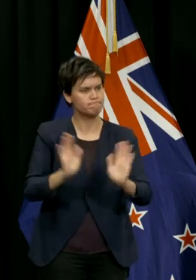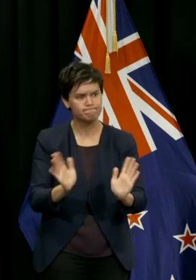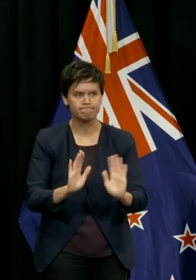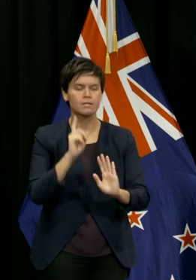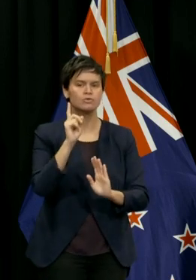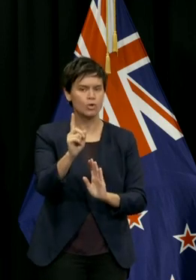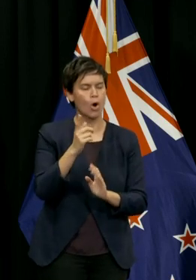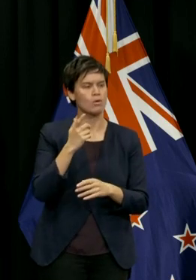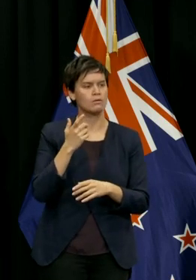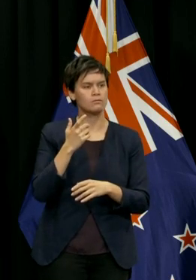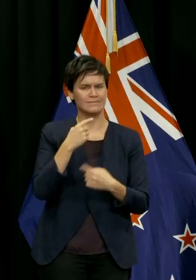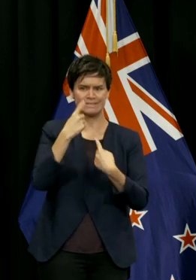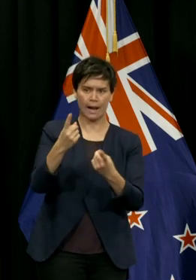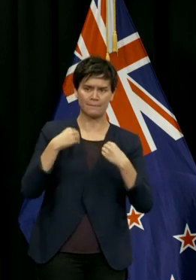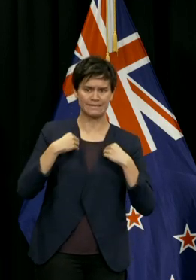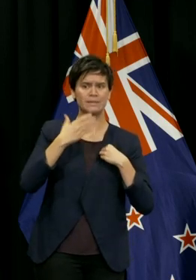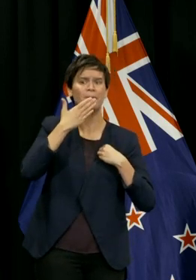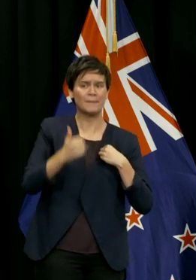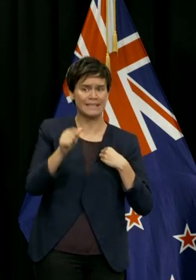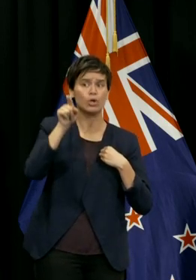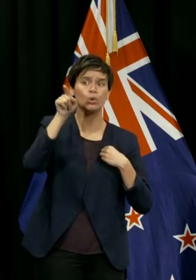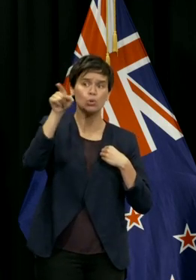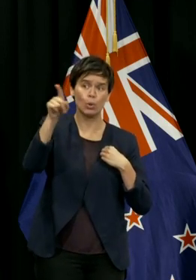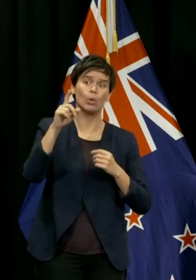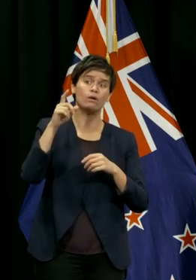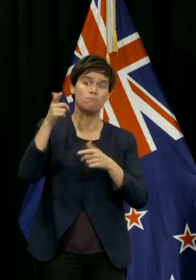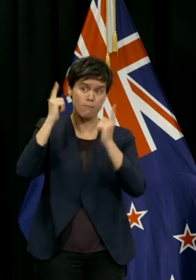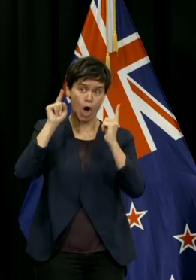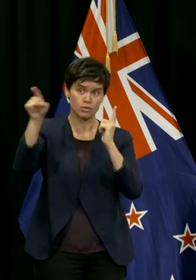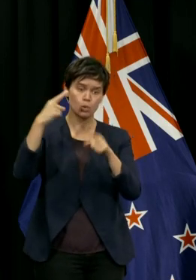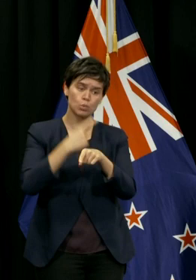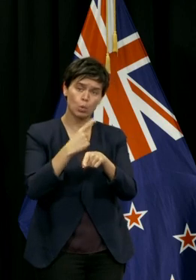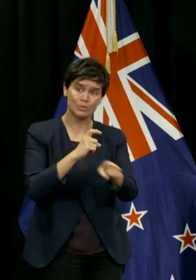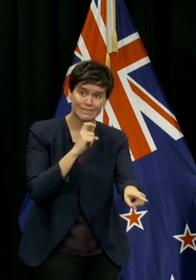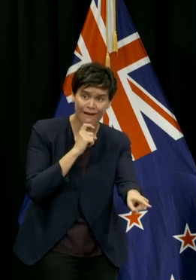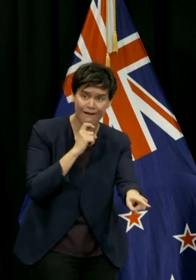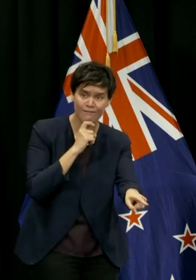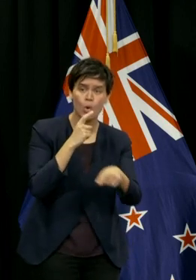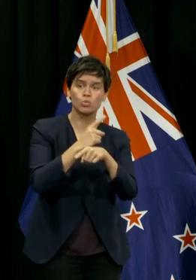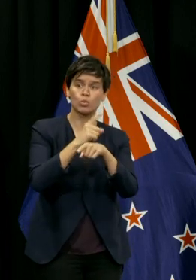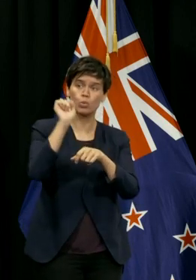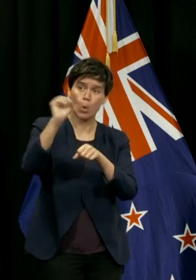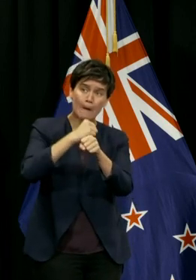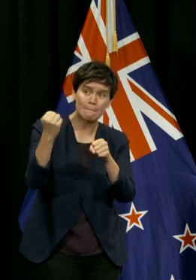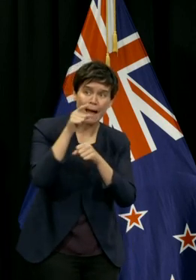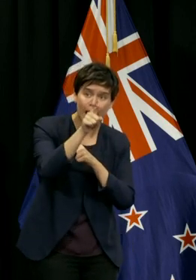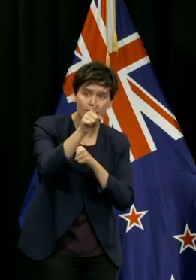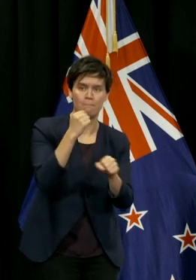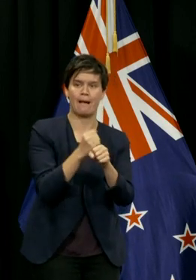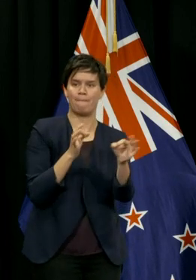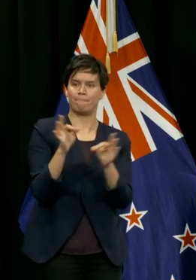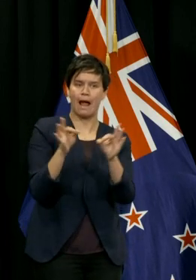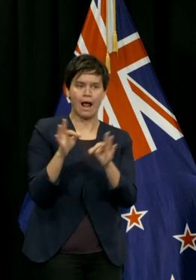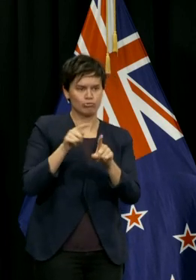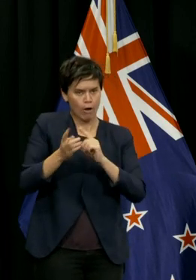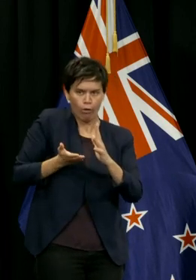urge businesses to take the time to talk to employees, to their banks, and to make a plan to get through this.